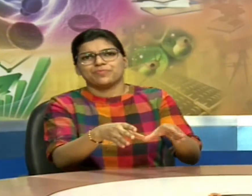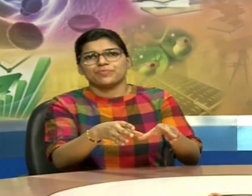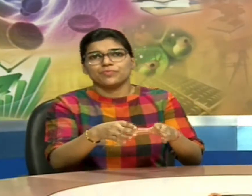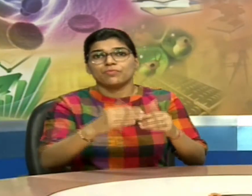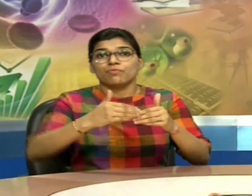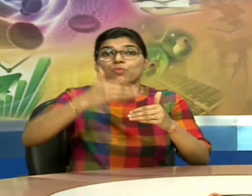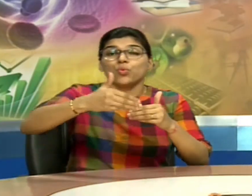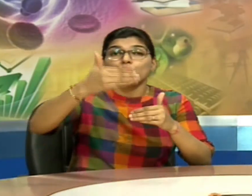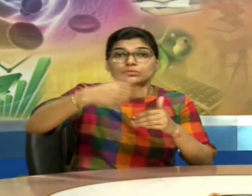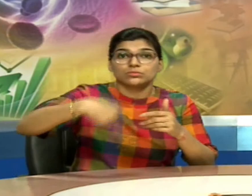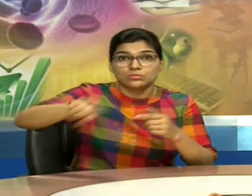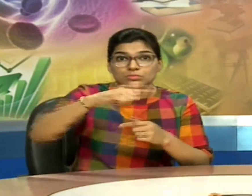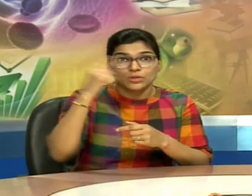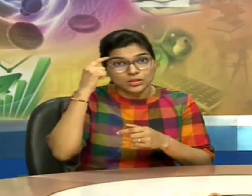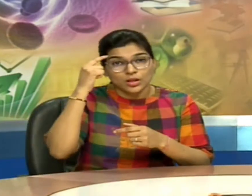generation.